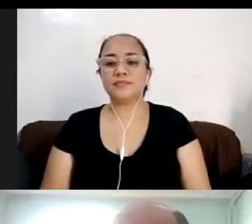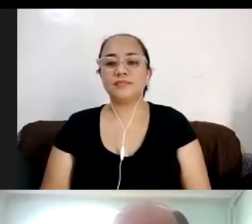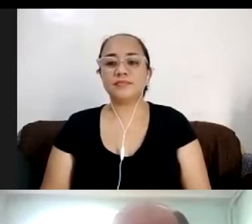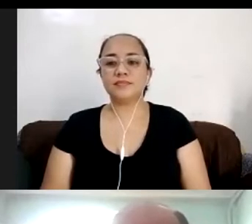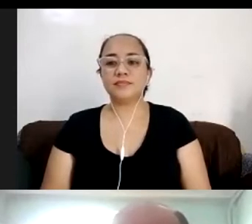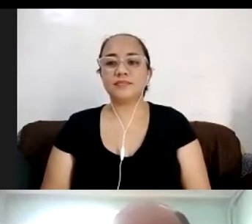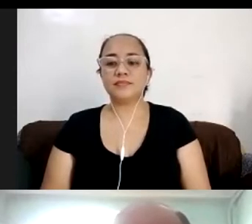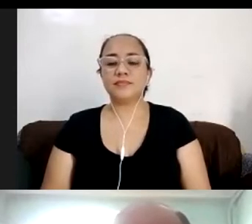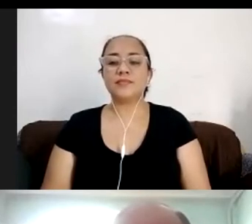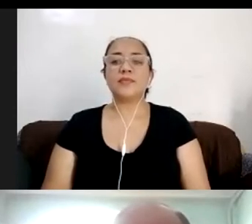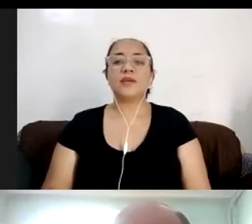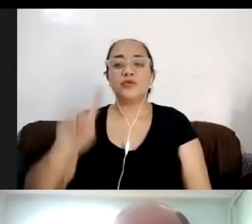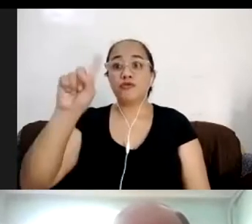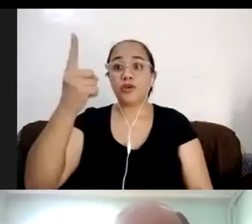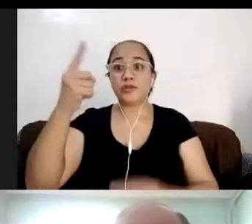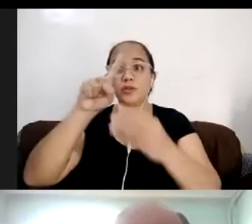So the first question is,